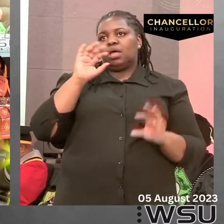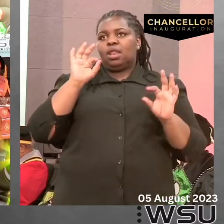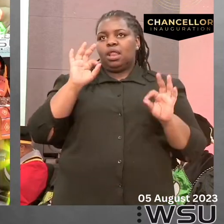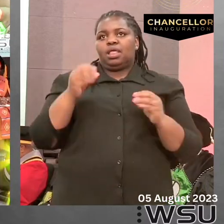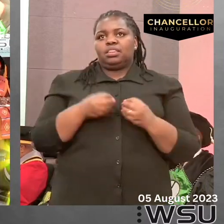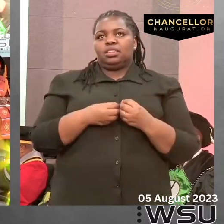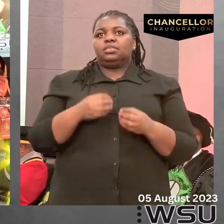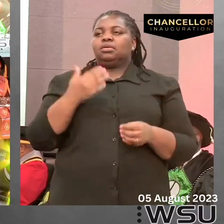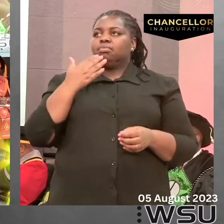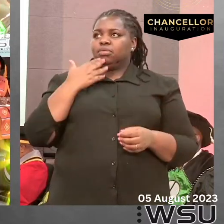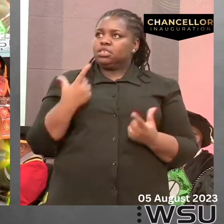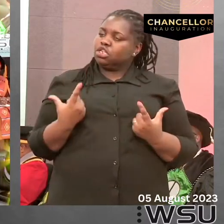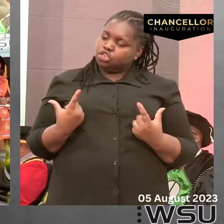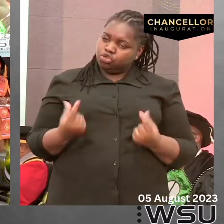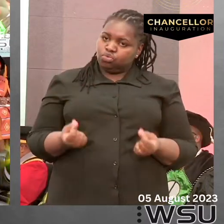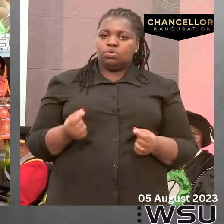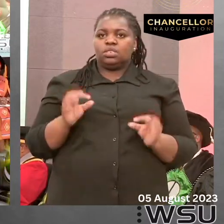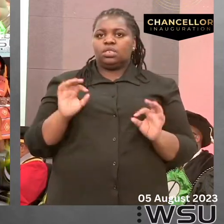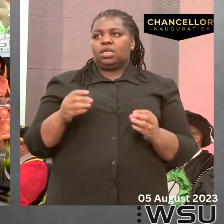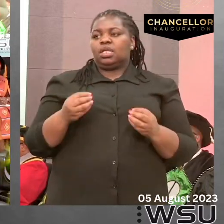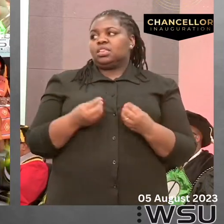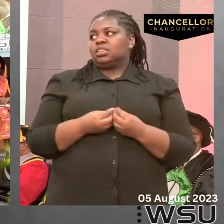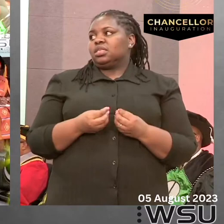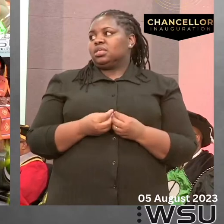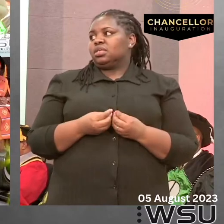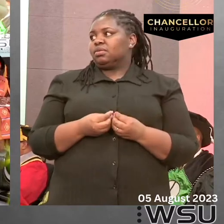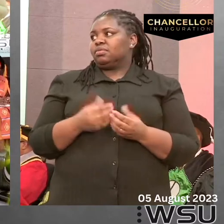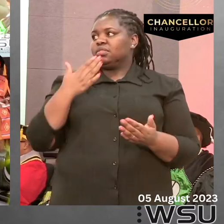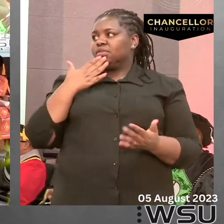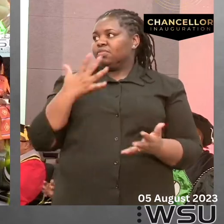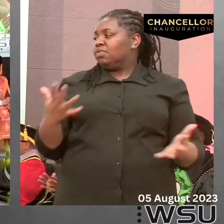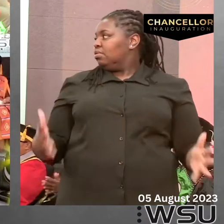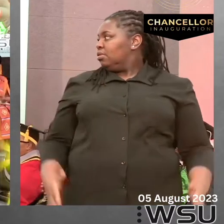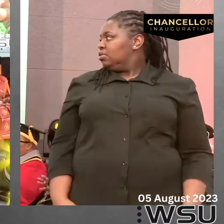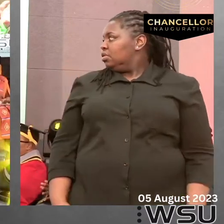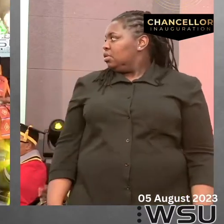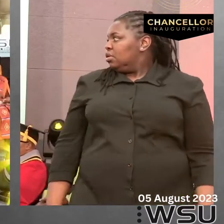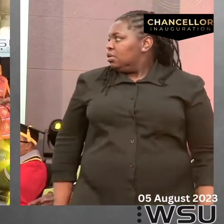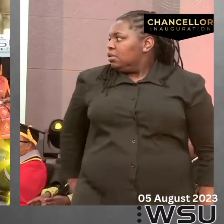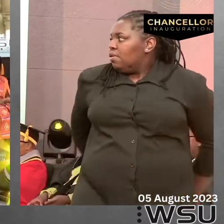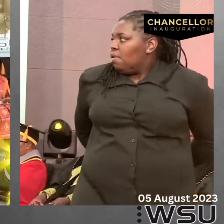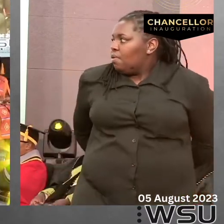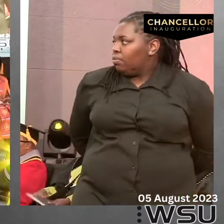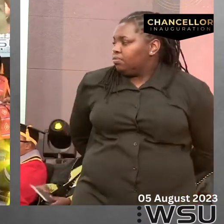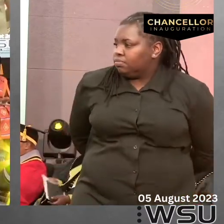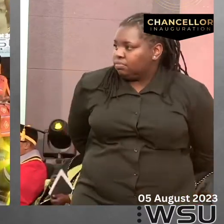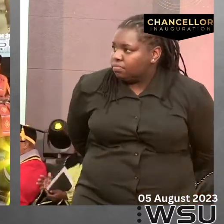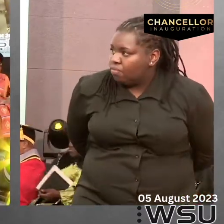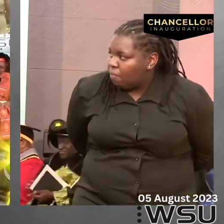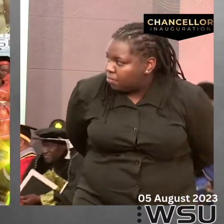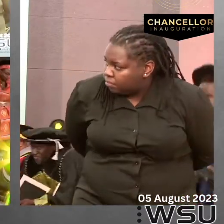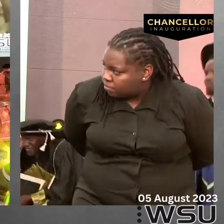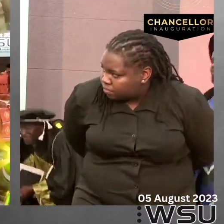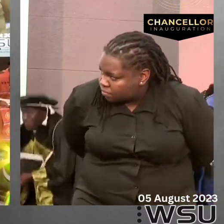things. Let's do the right things appropriately. Thank you very much. Congratulations.